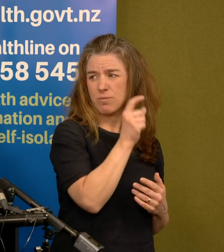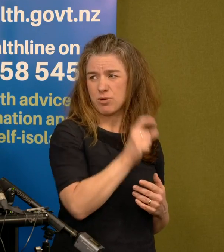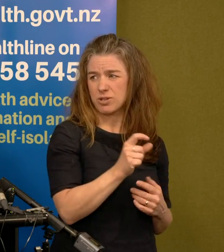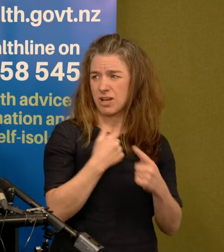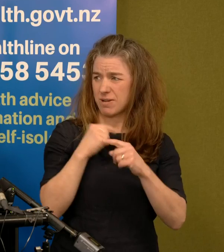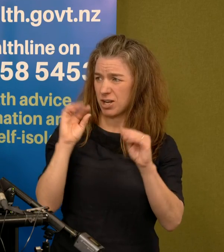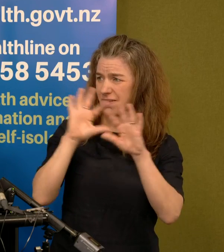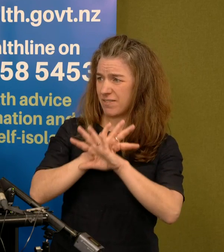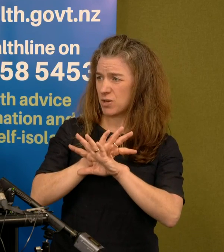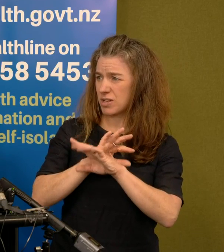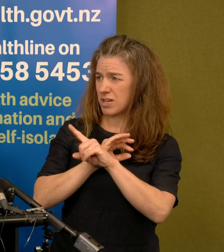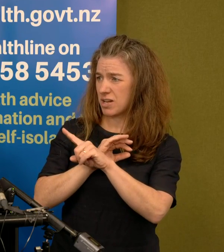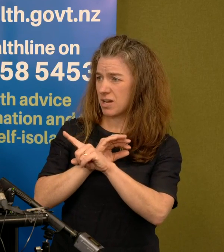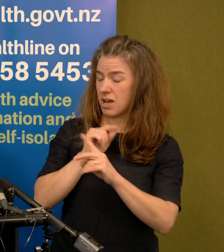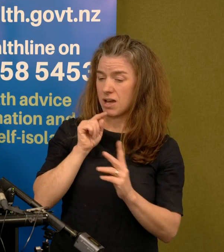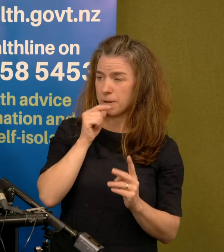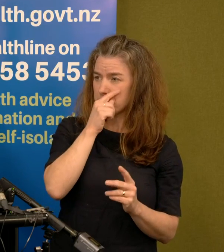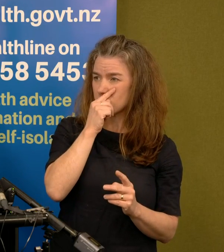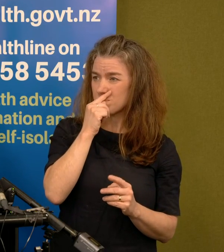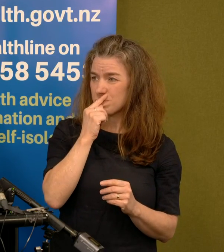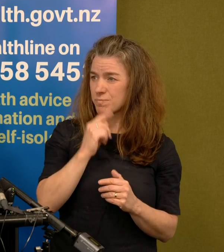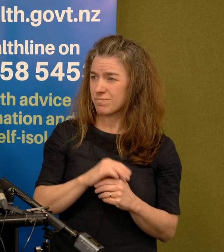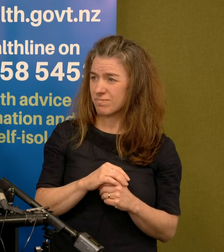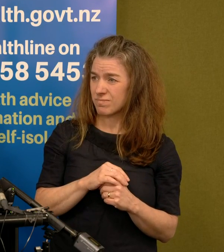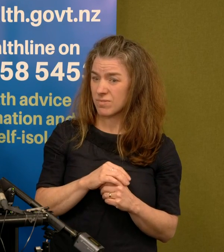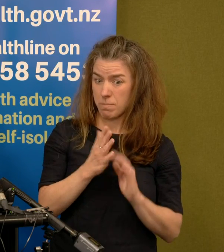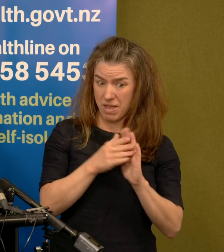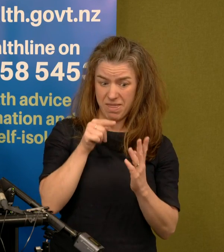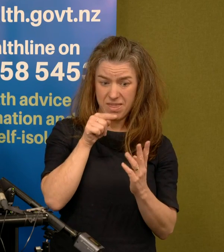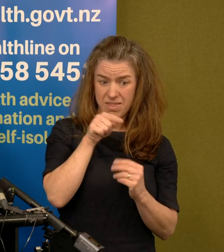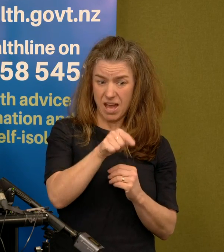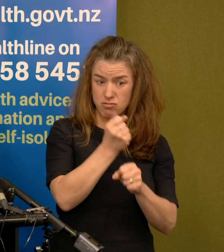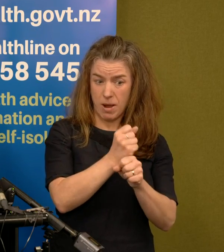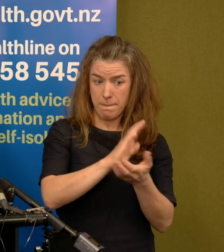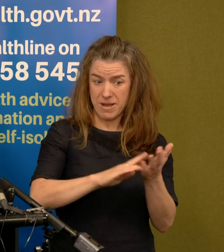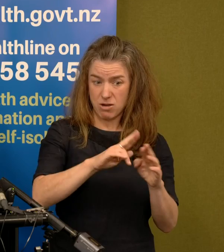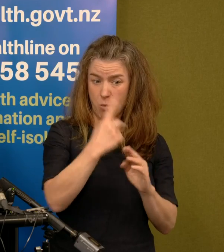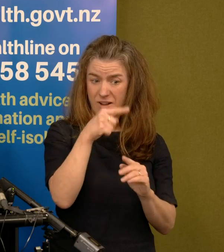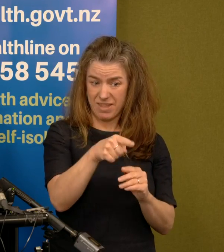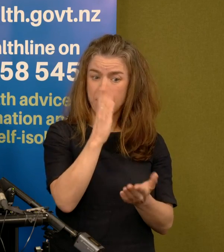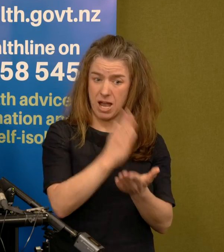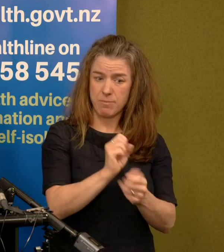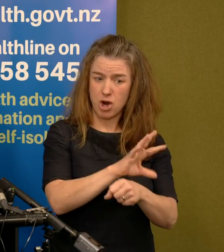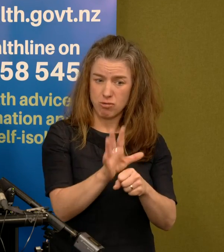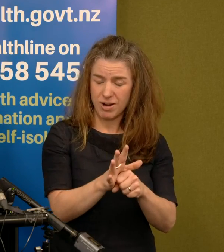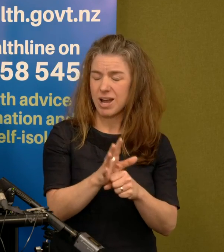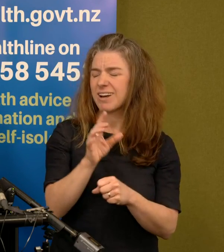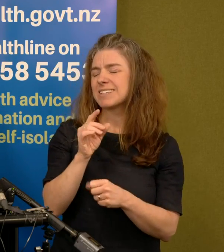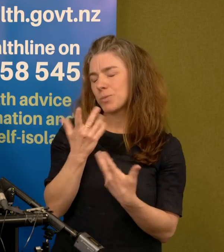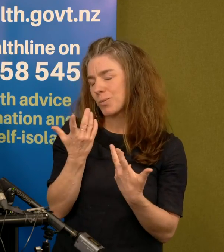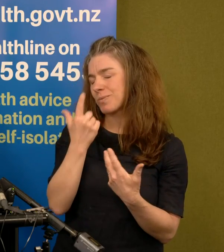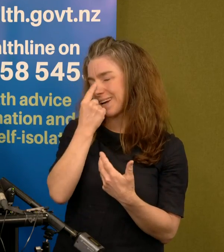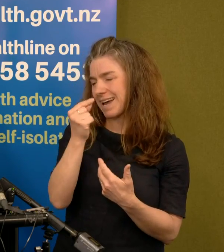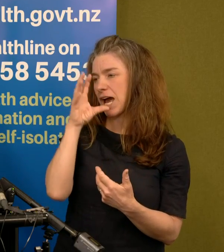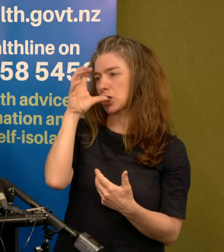little bit unclear. That person did have coronavirus, and then... What we can assume from